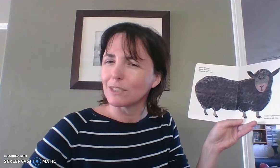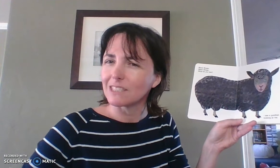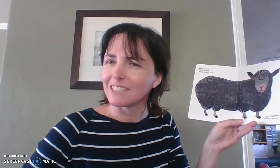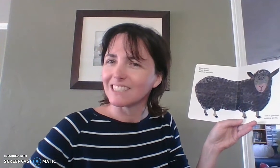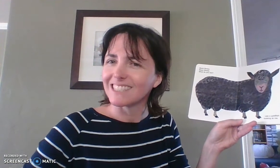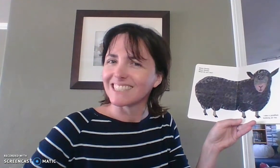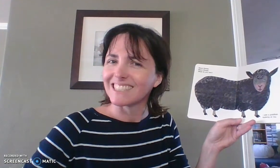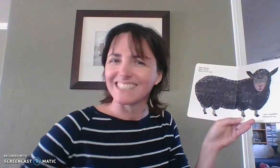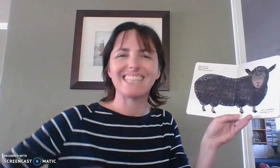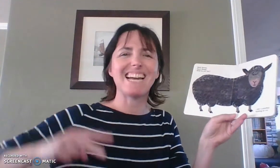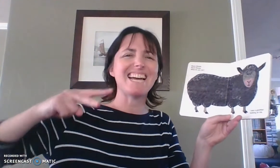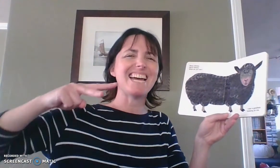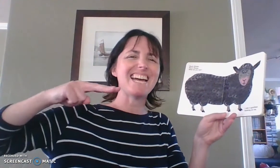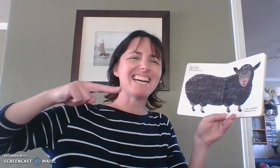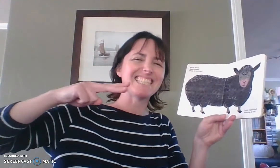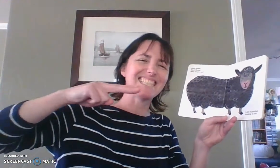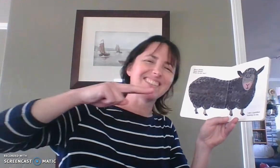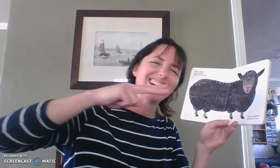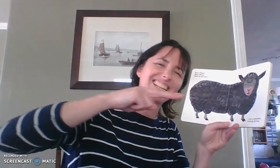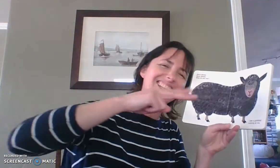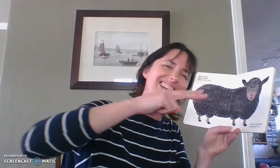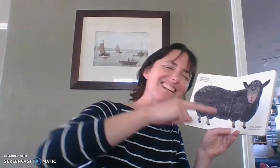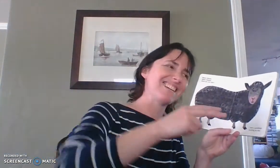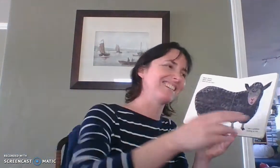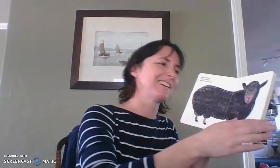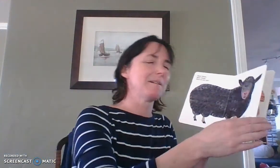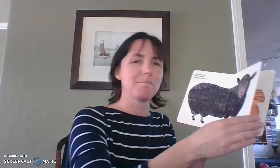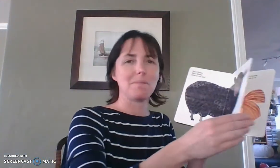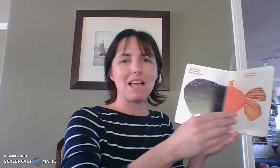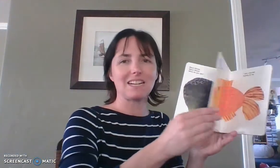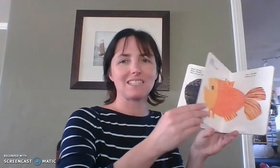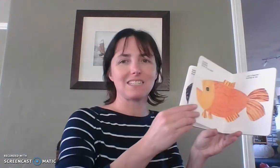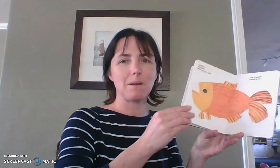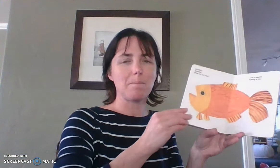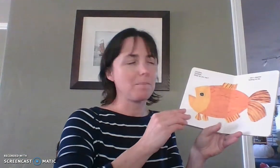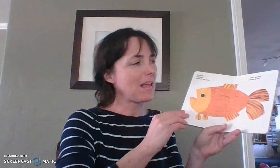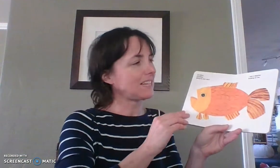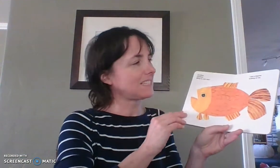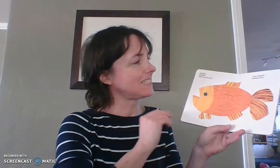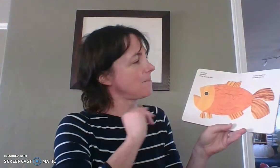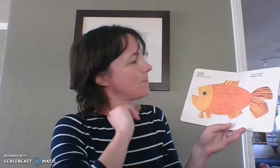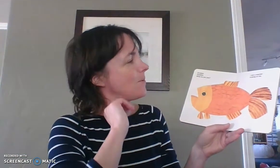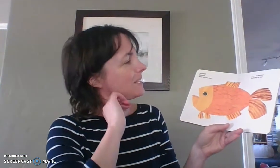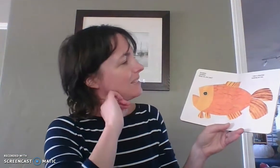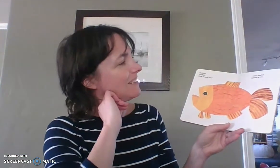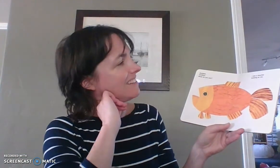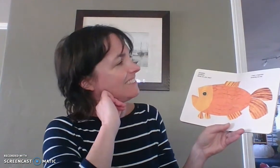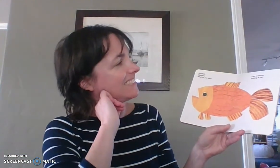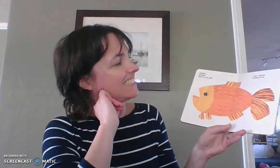first. Yes, you cut the hair. Black sheep, what do you